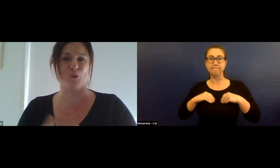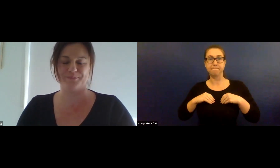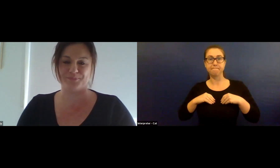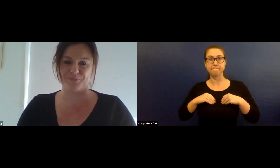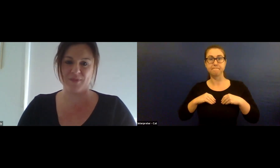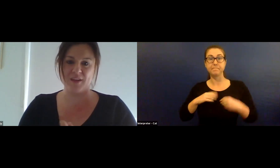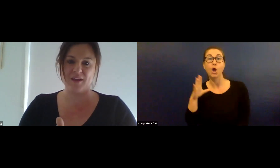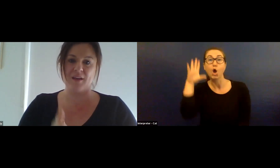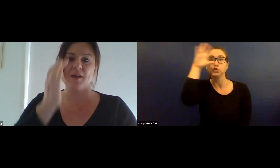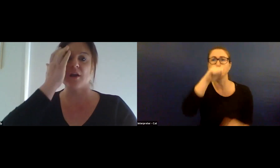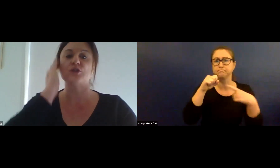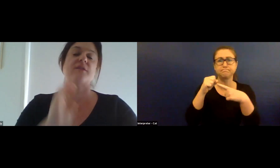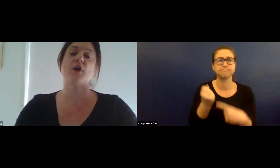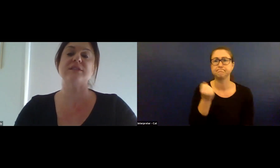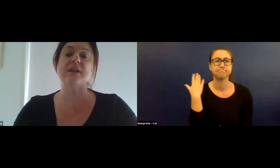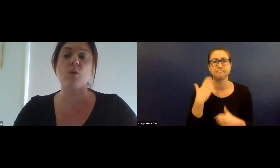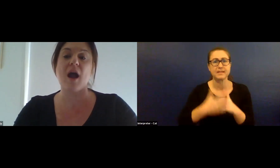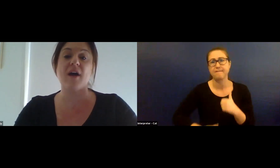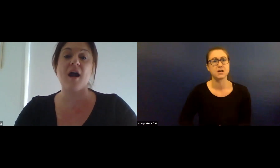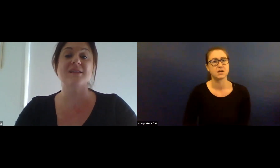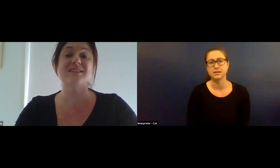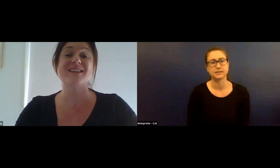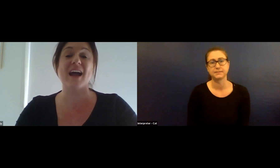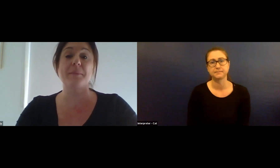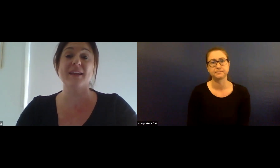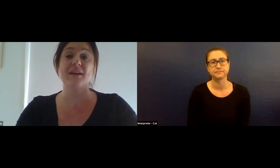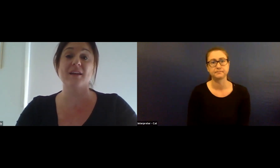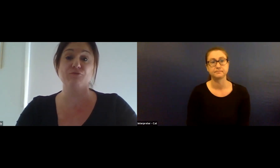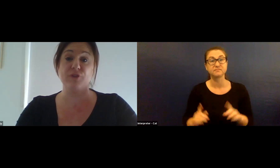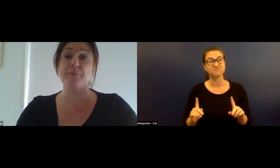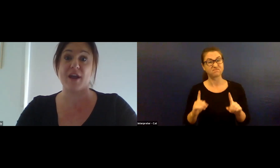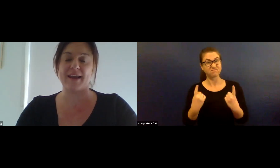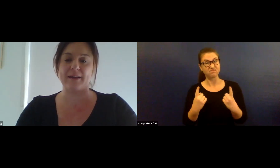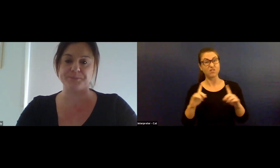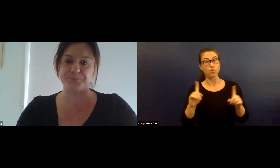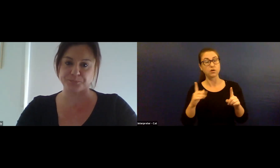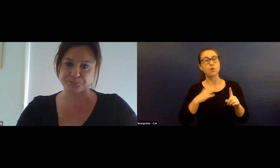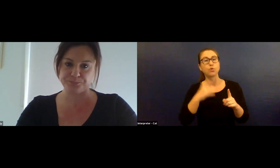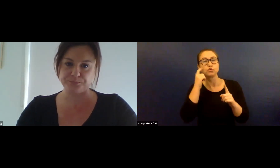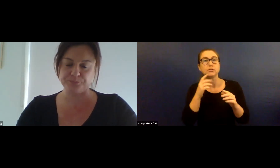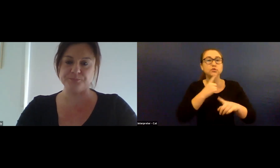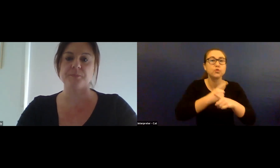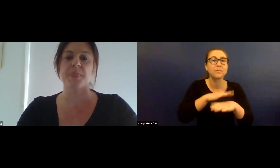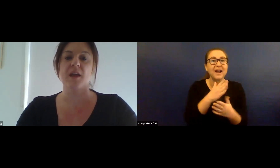know. So the first thing I'll cover is enabling lip reading.